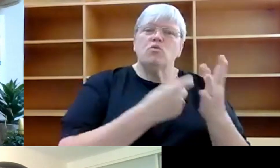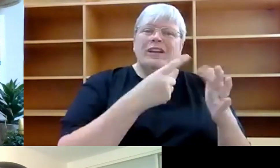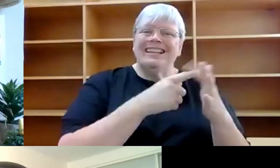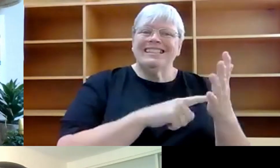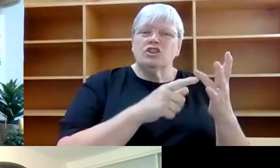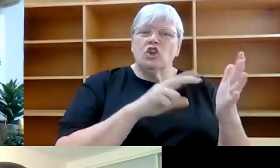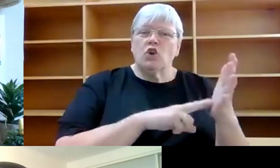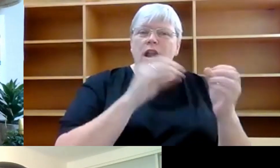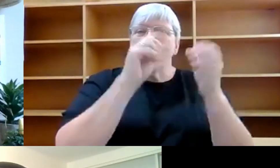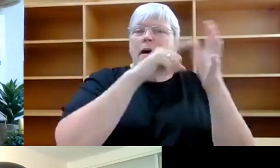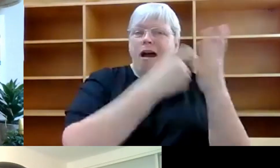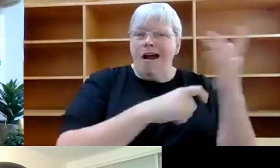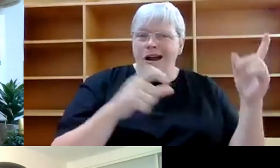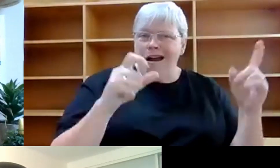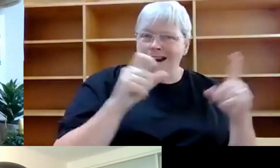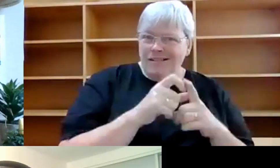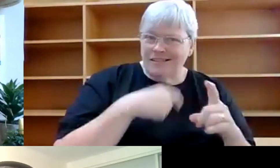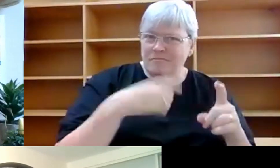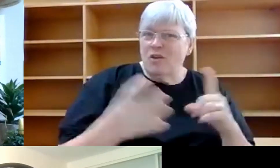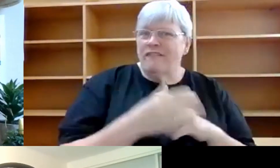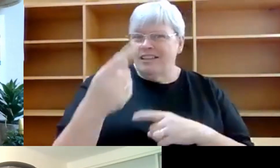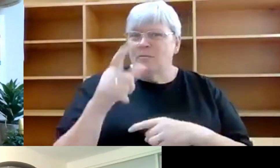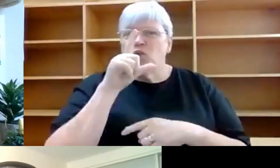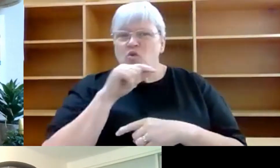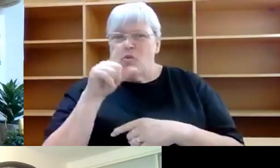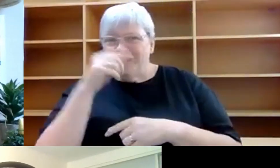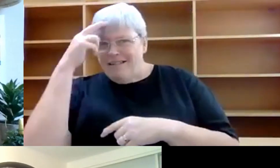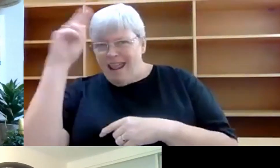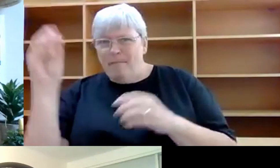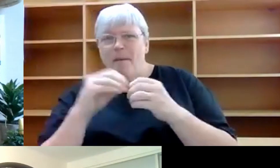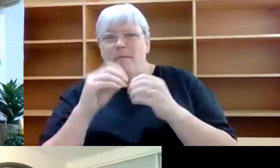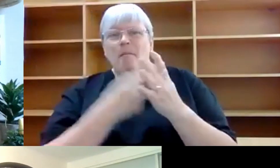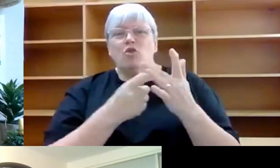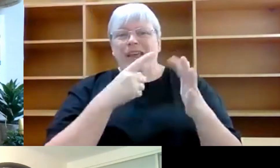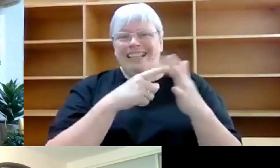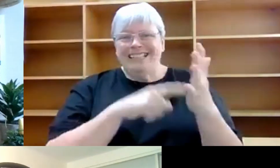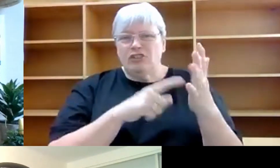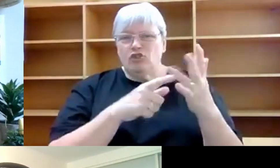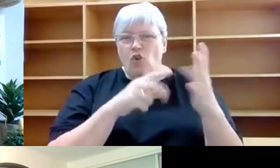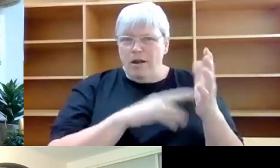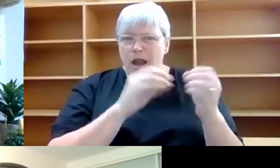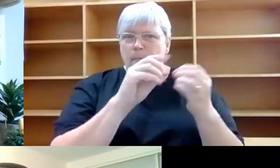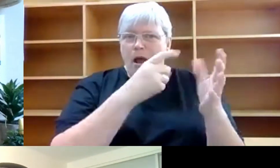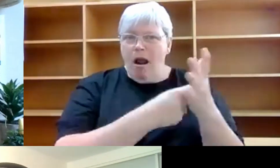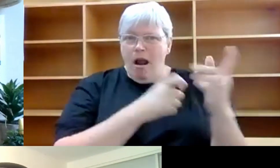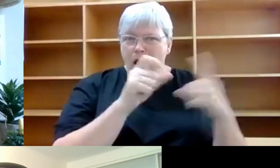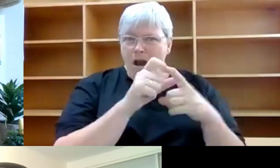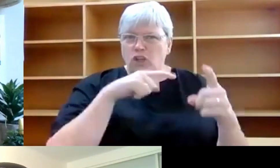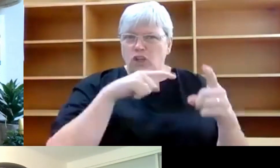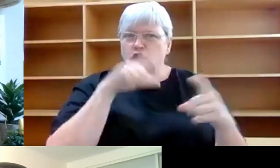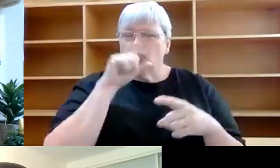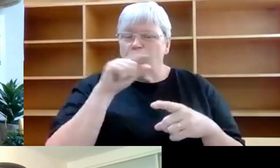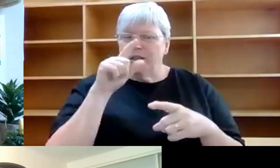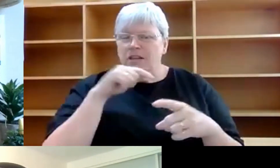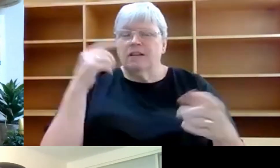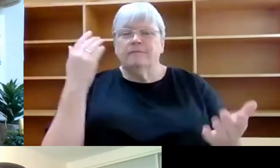that is still where you can find him on Twitter. So at Brixton Bard, follow him, he's got good things to say. His remarkable life